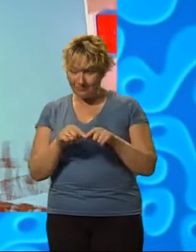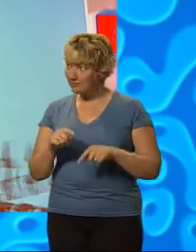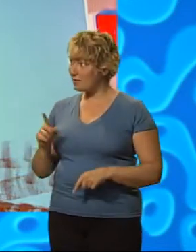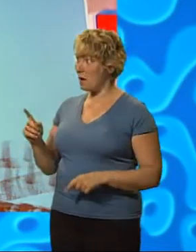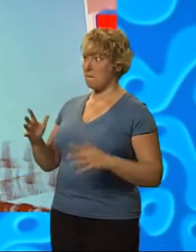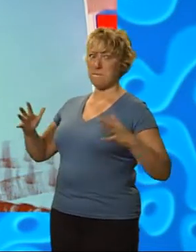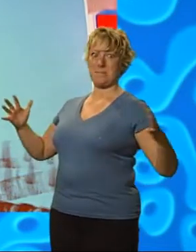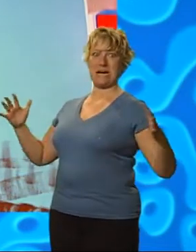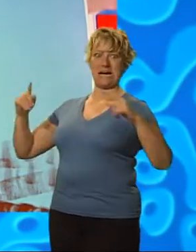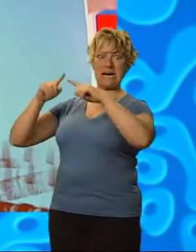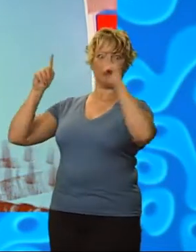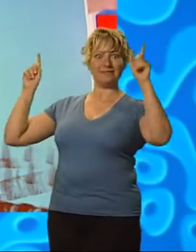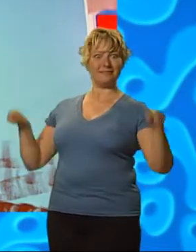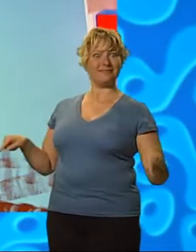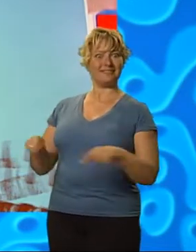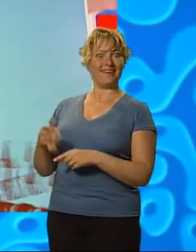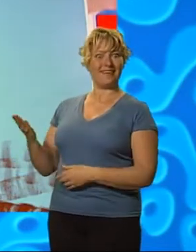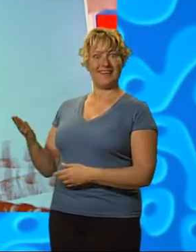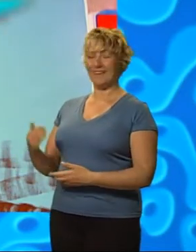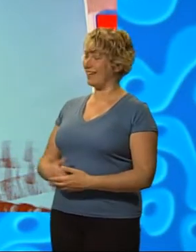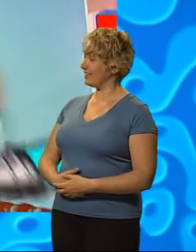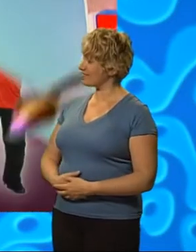Big picture.